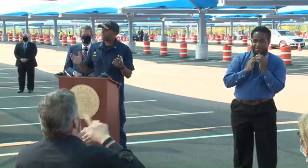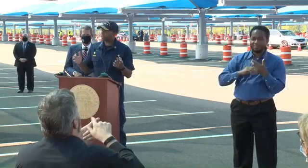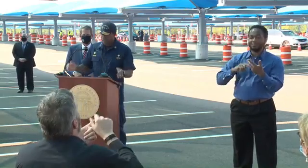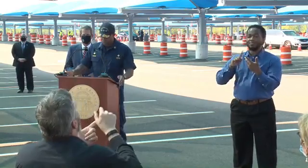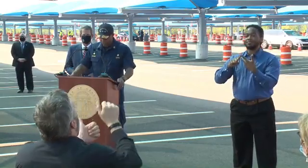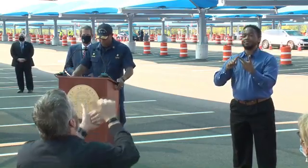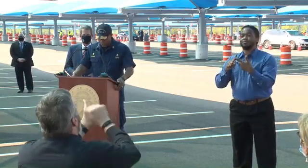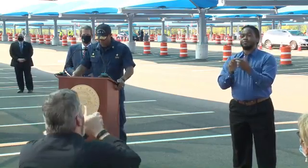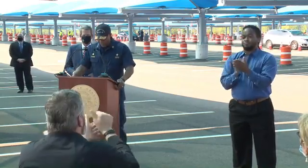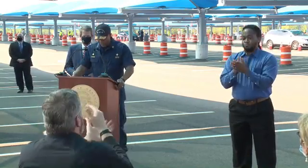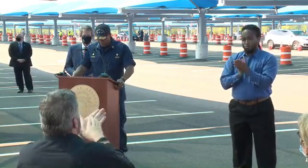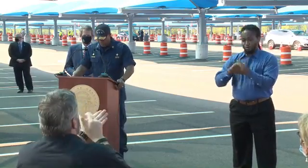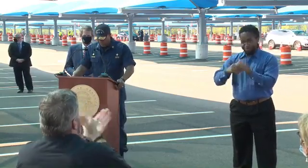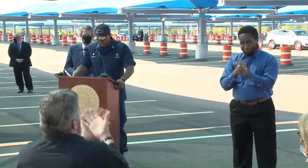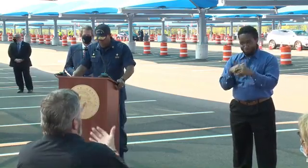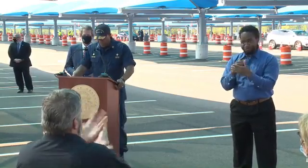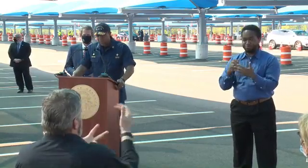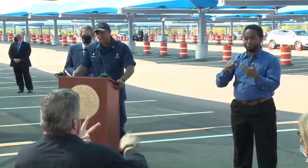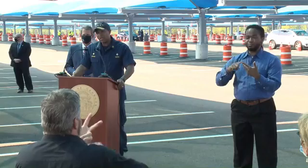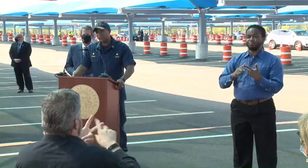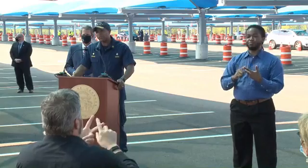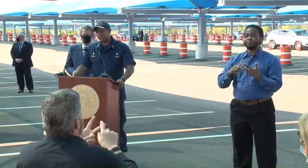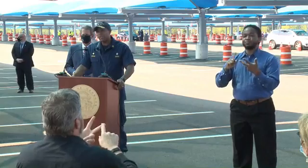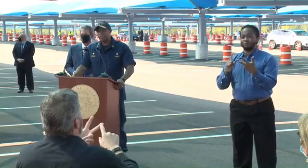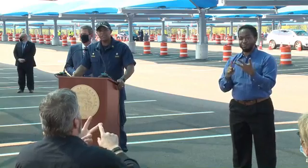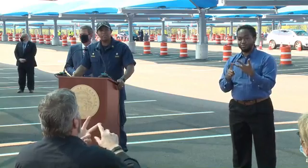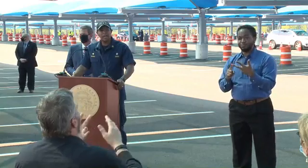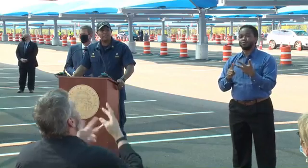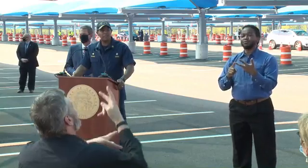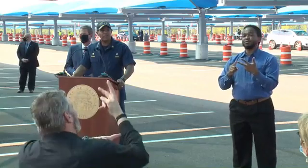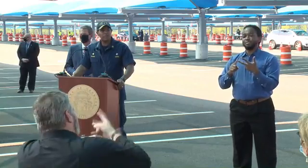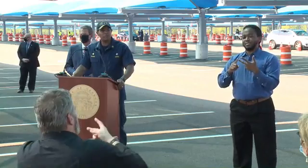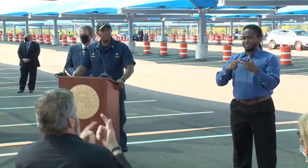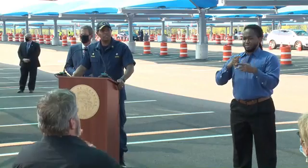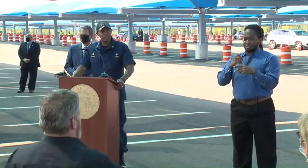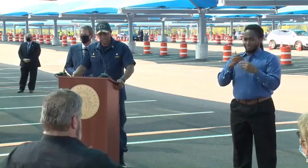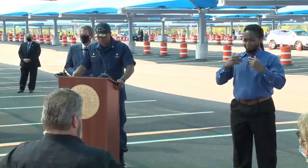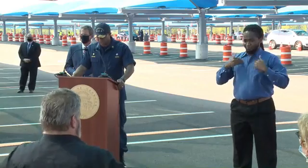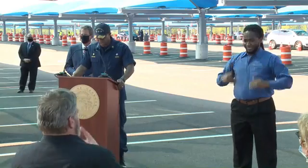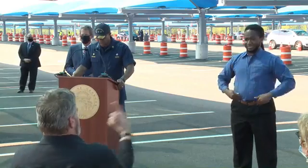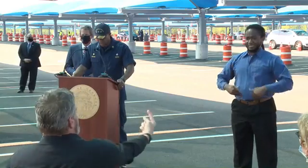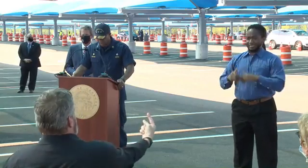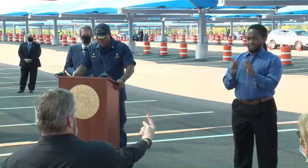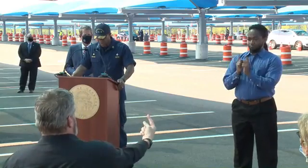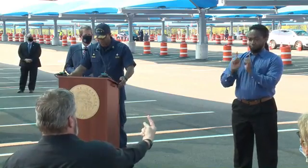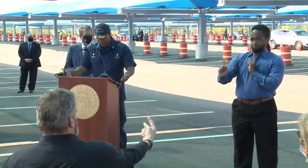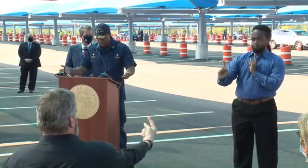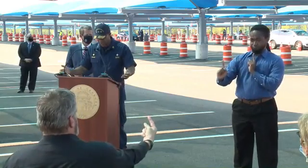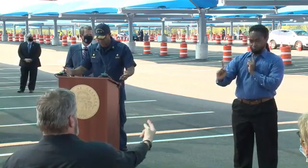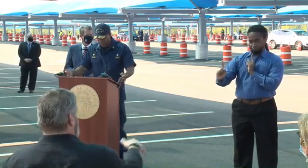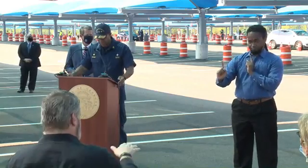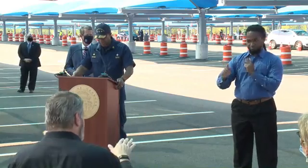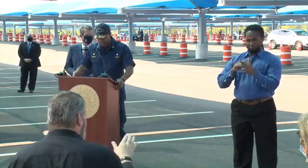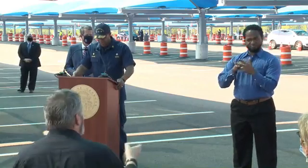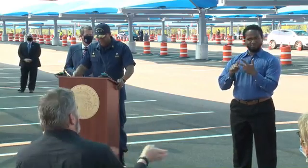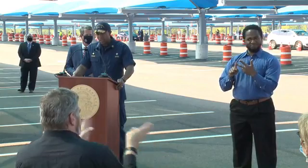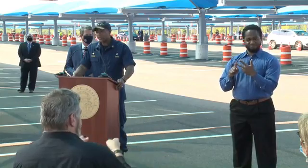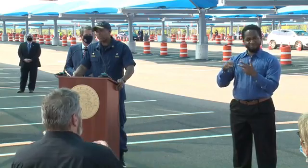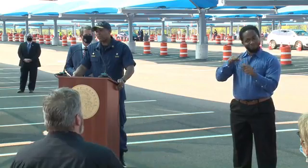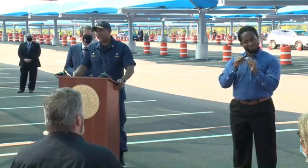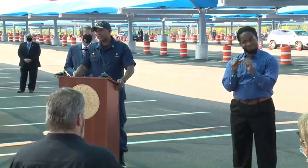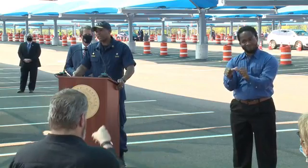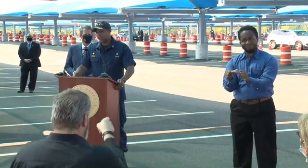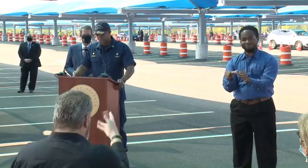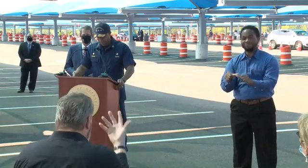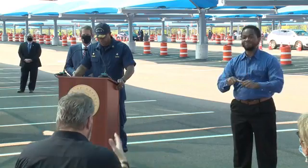COVID-19, you could play a special role in this fight. If you've tested positive for COVID, please consider donating your plasma if you've recovered.